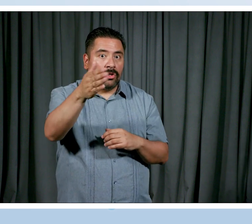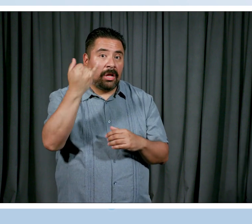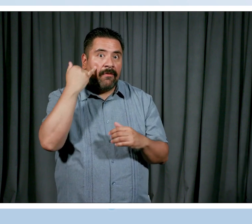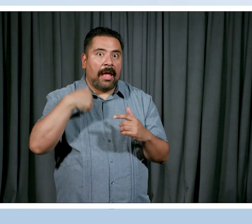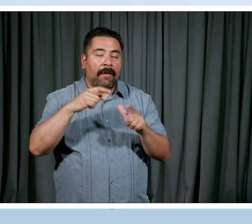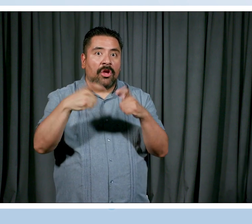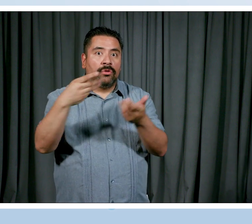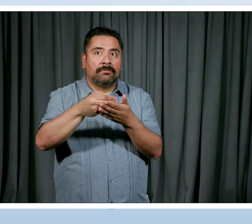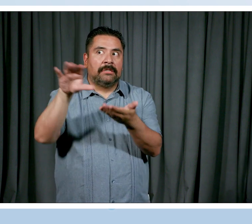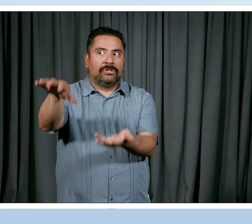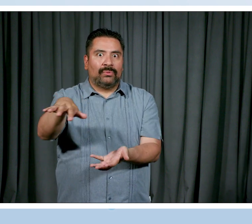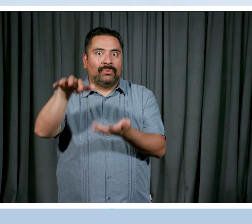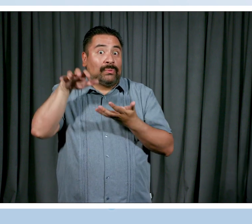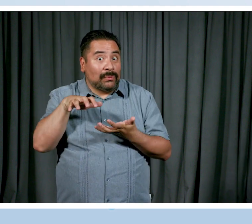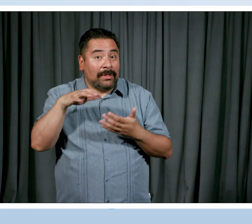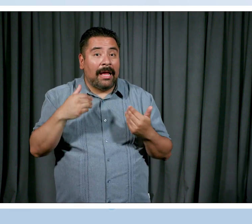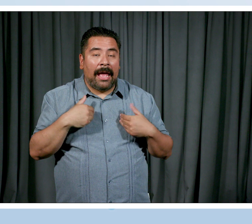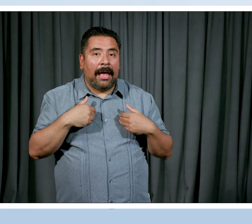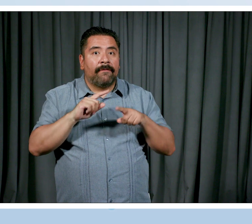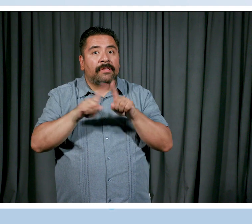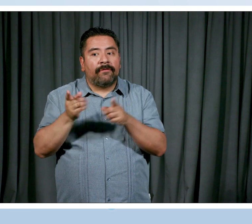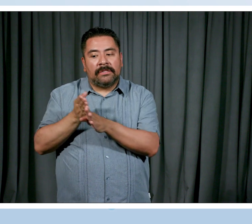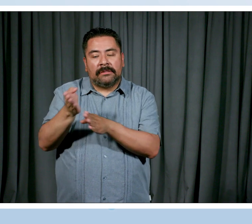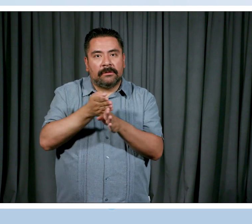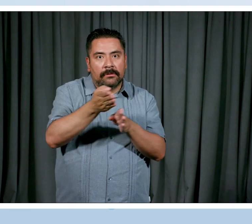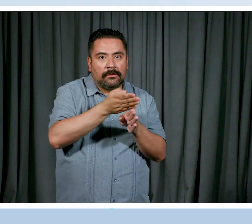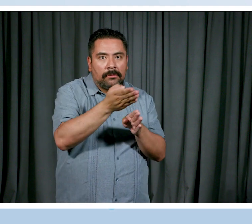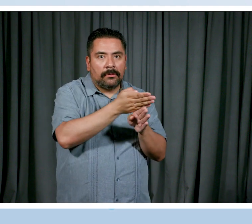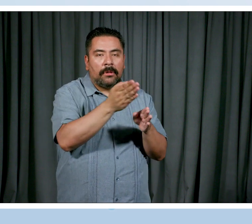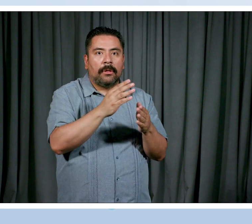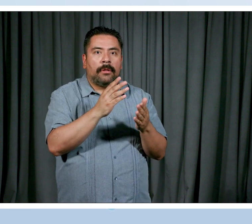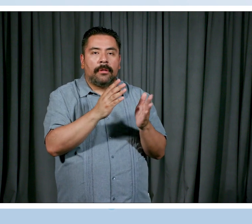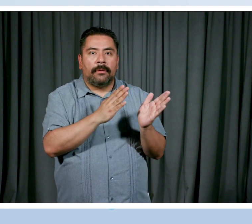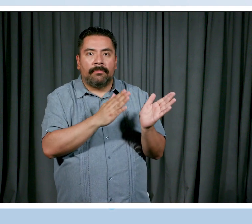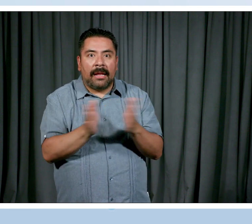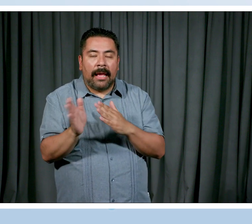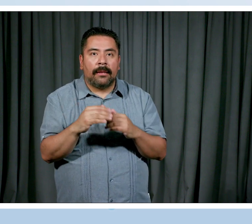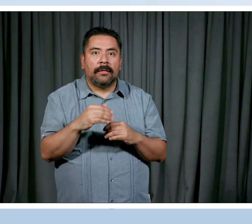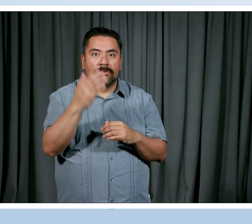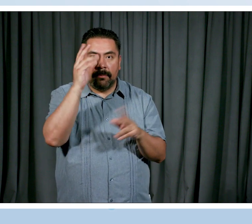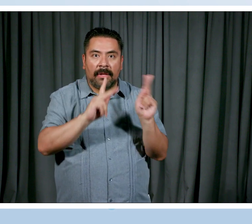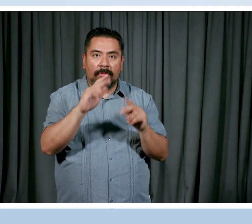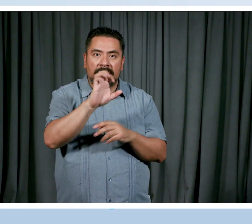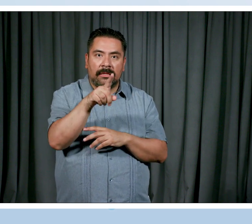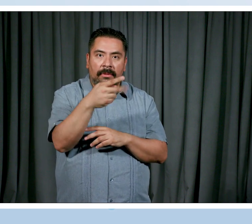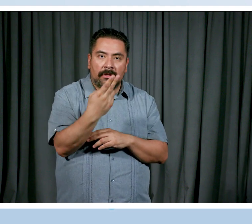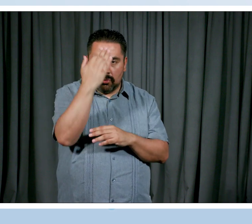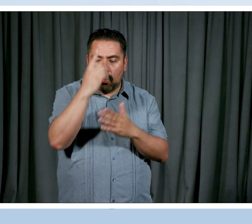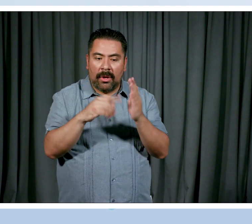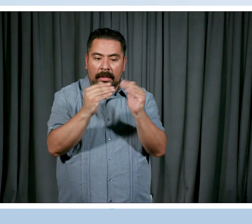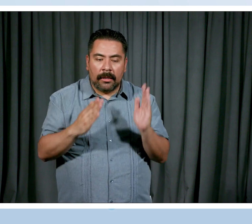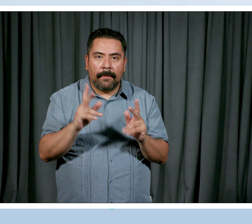huge donor or something is have an interdisciplinary training program that folks in public health know what peers are going through and peers understand